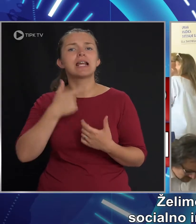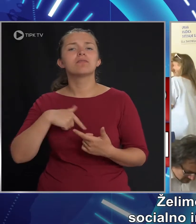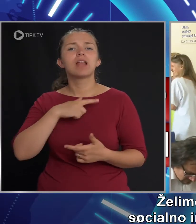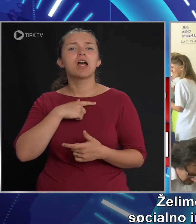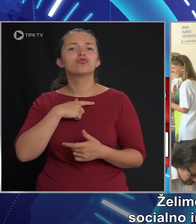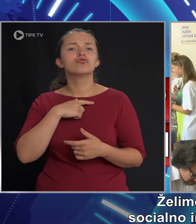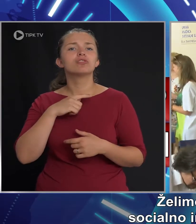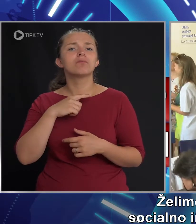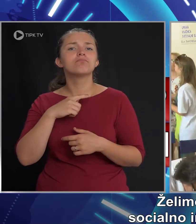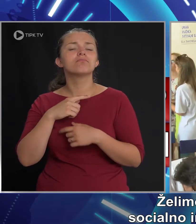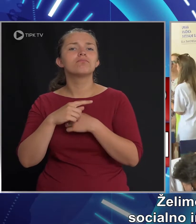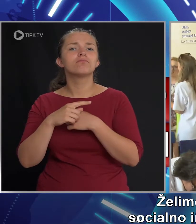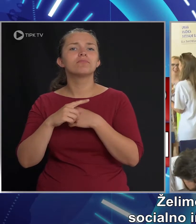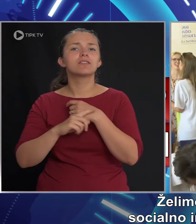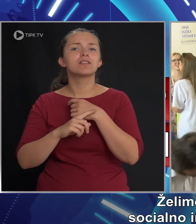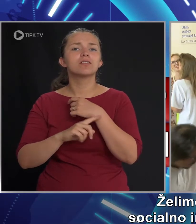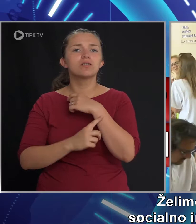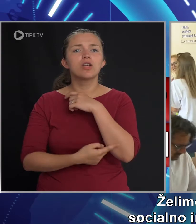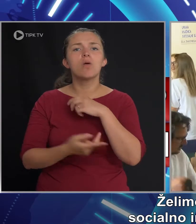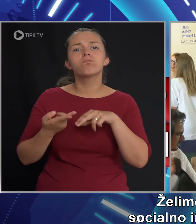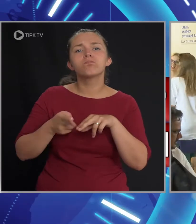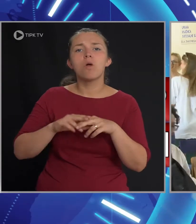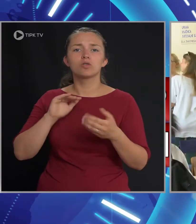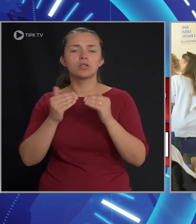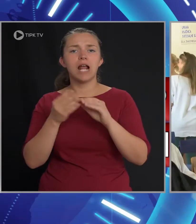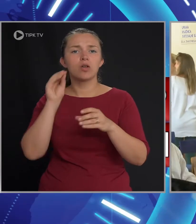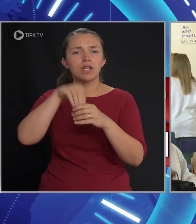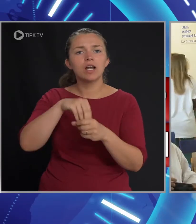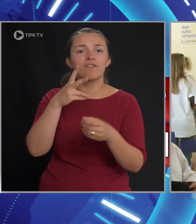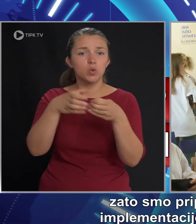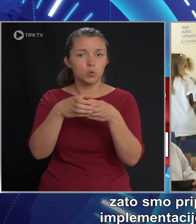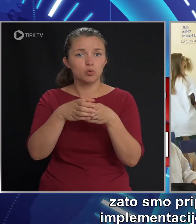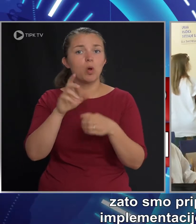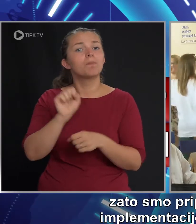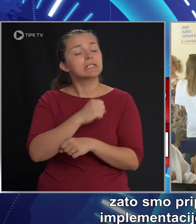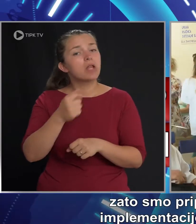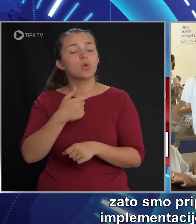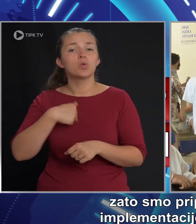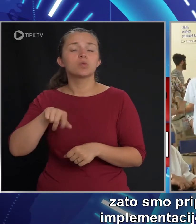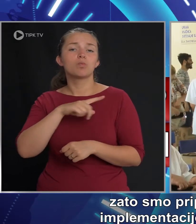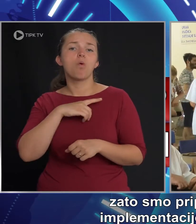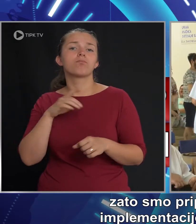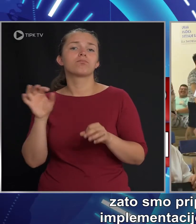to increase their social integration with the society. So we